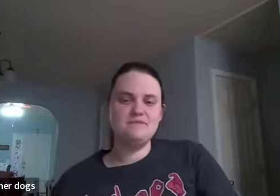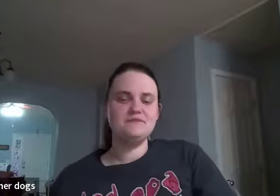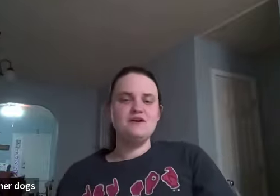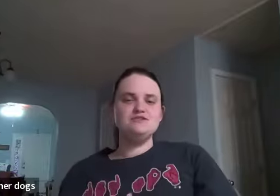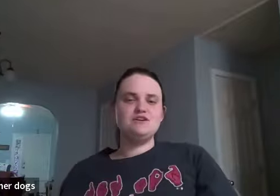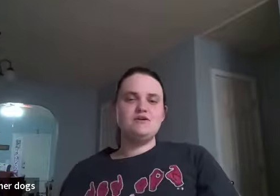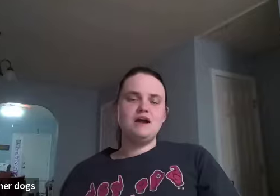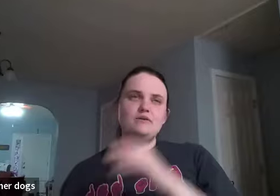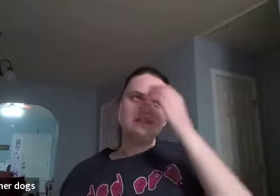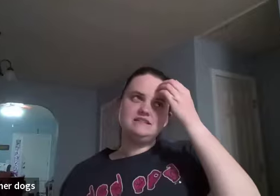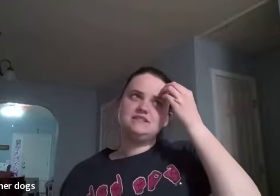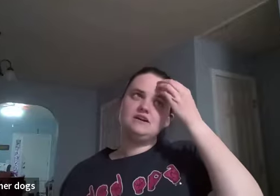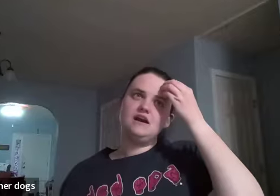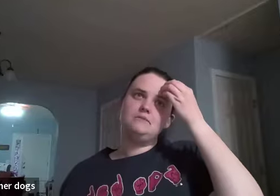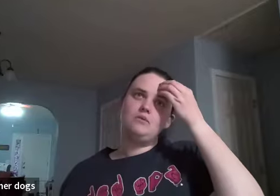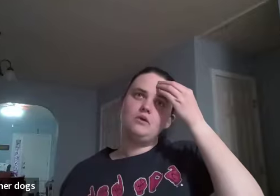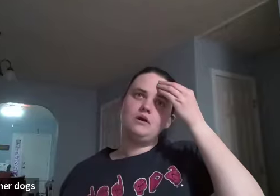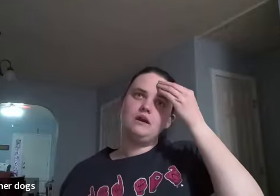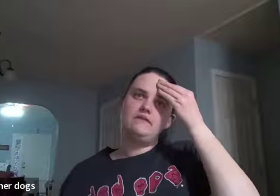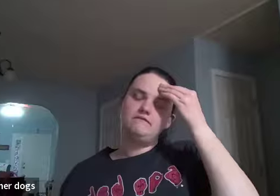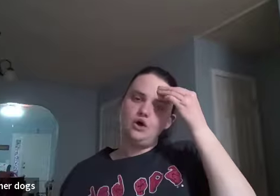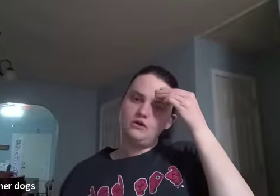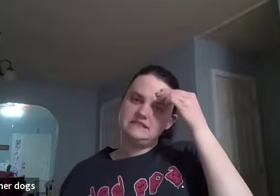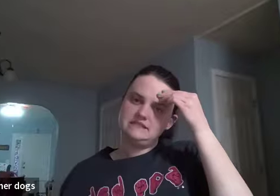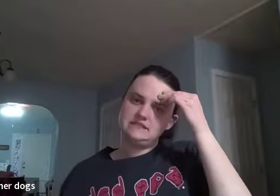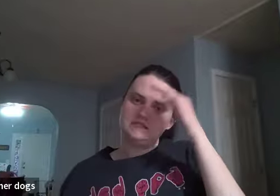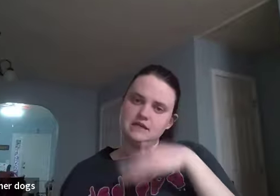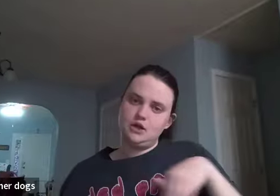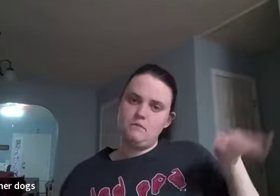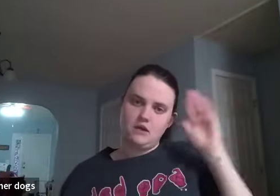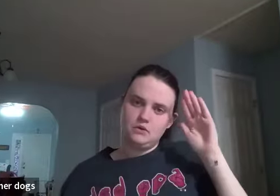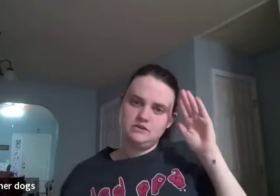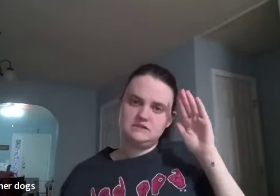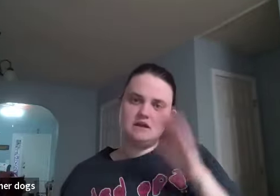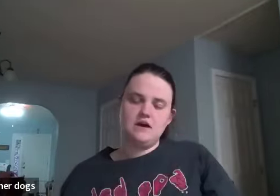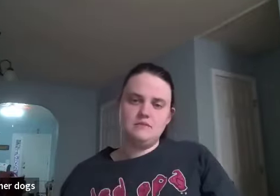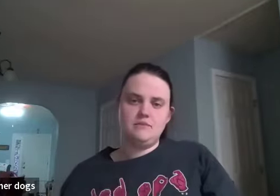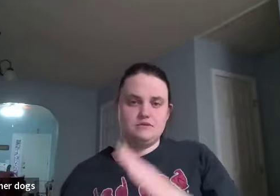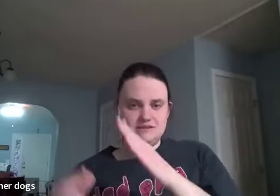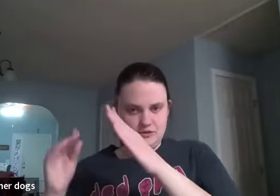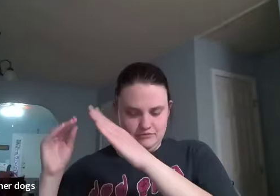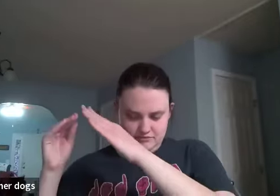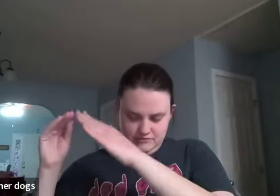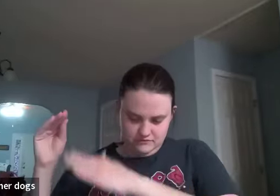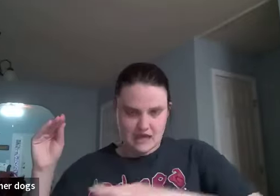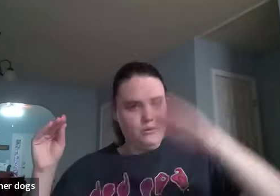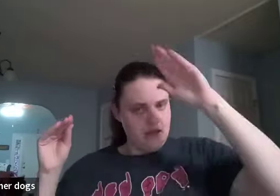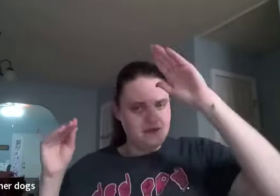Um, so I always like to start kind of more in the fall seasons and go backwards. Not backwards, go that way because